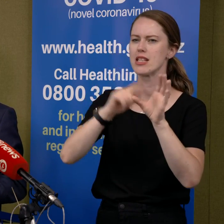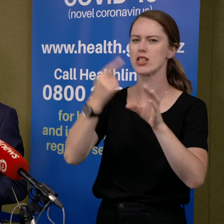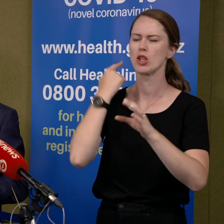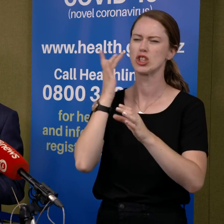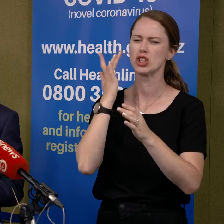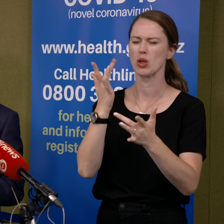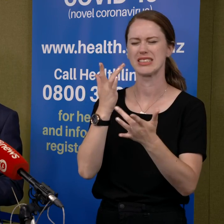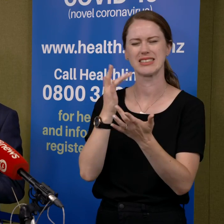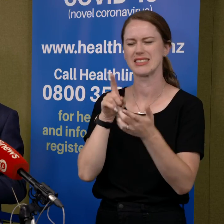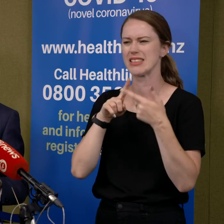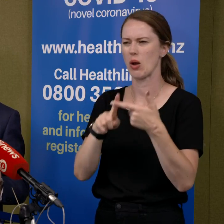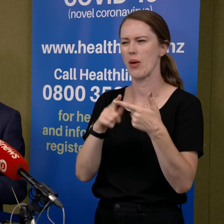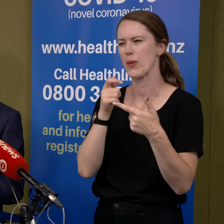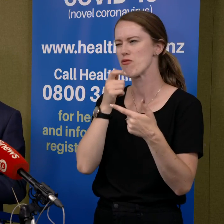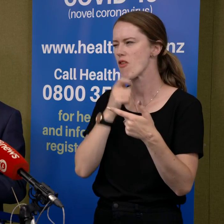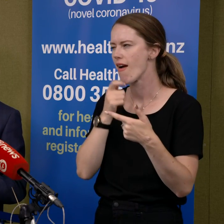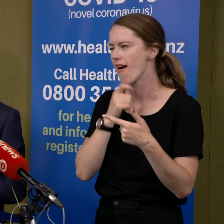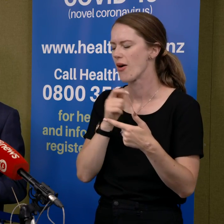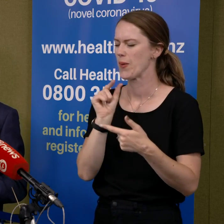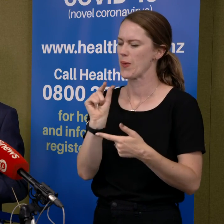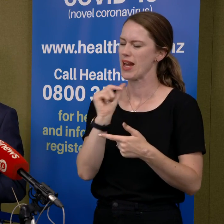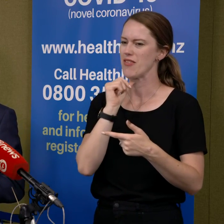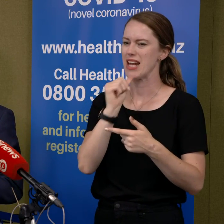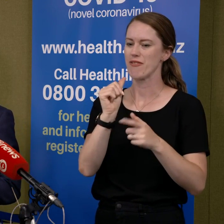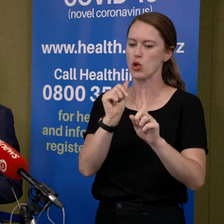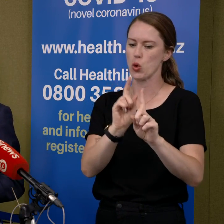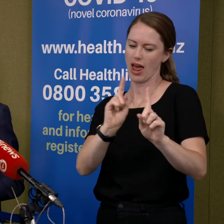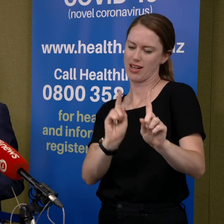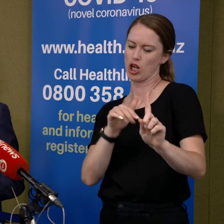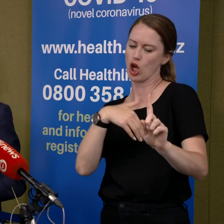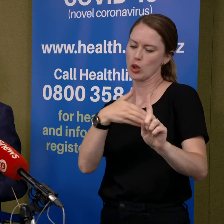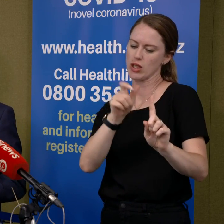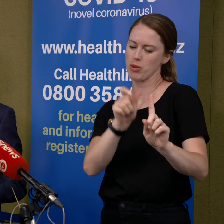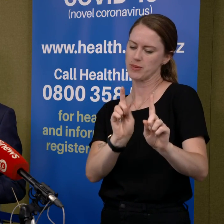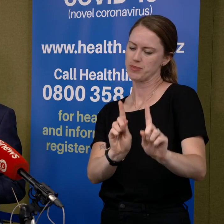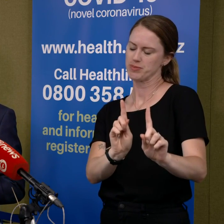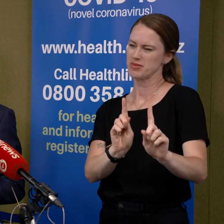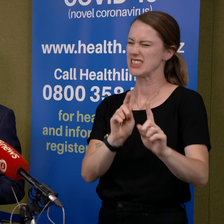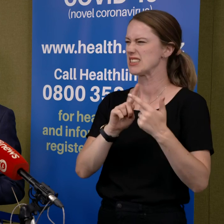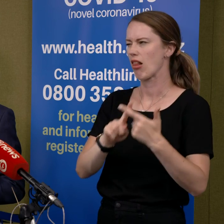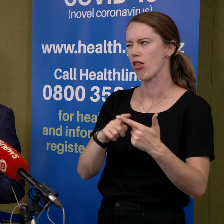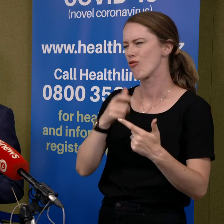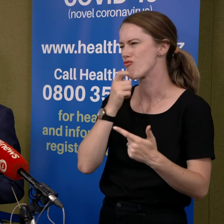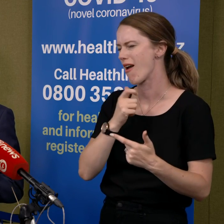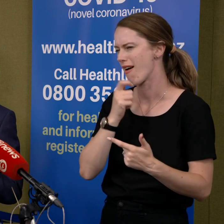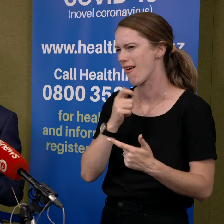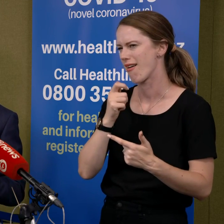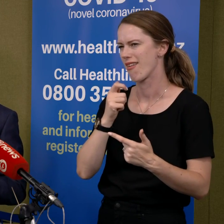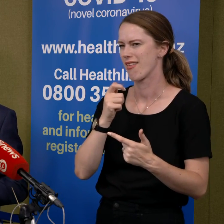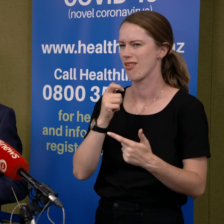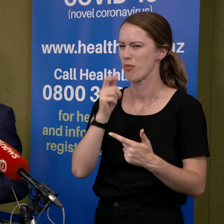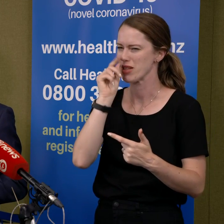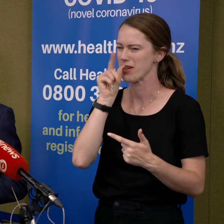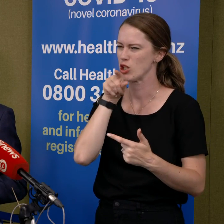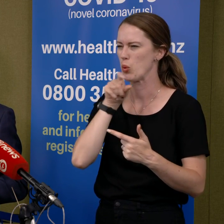it's still very unlikely, even if you're in one of those rows near a case, excuse me, that you will be